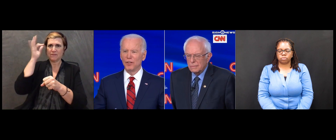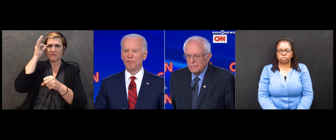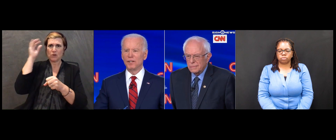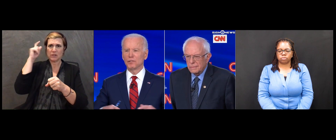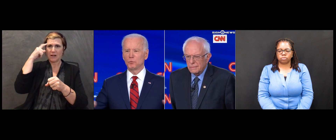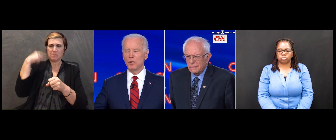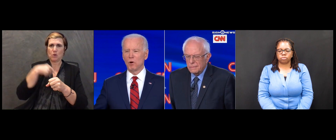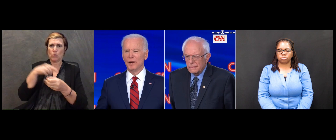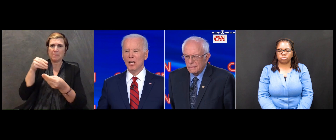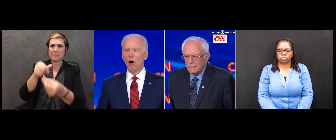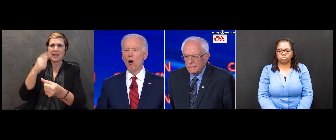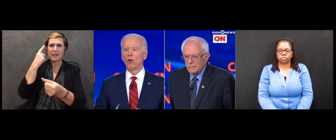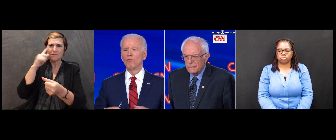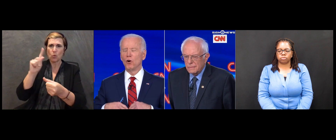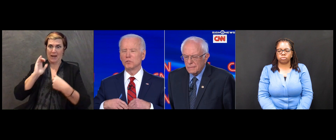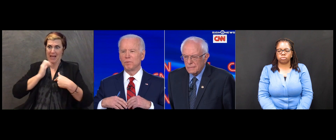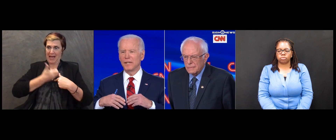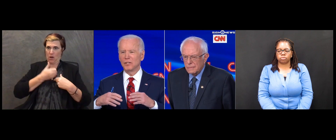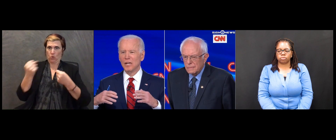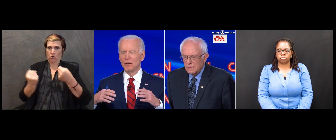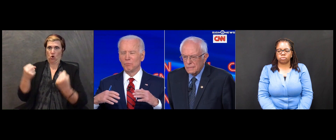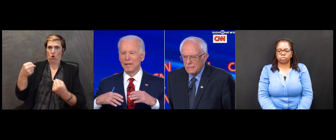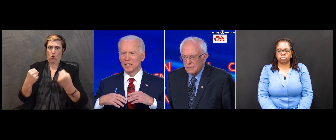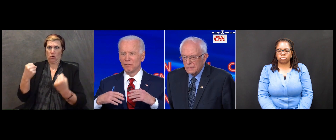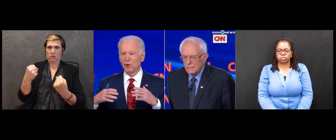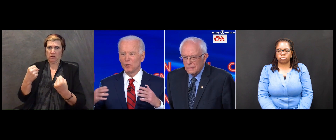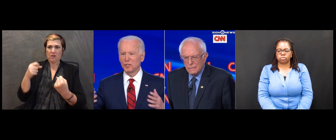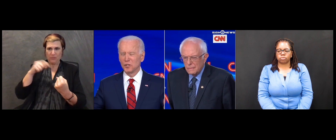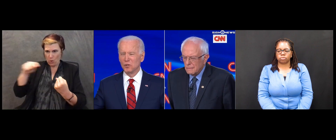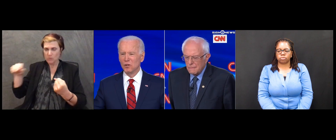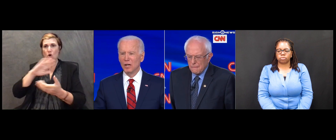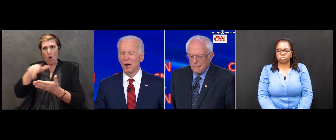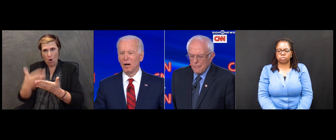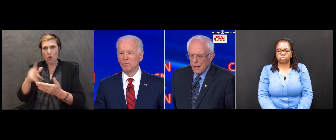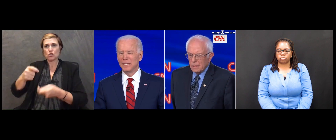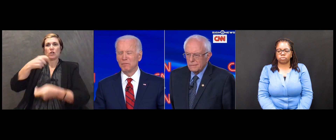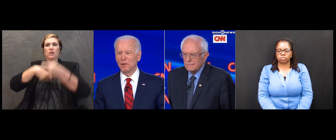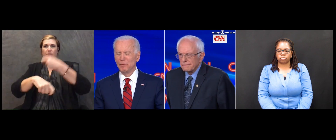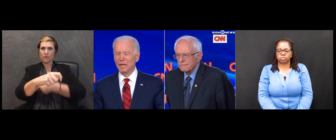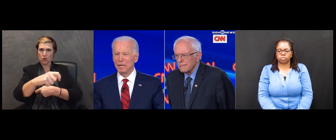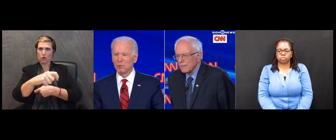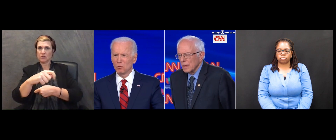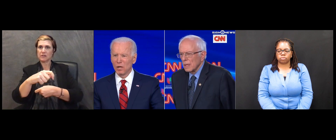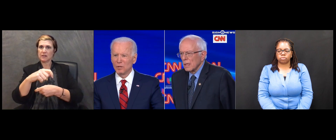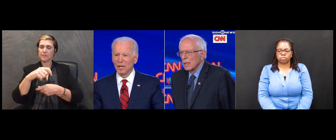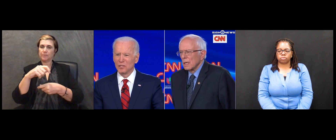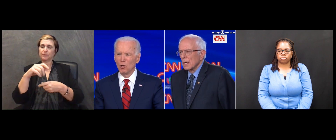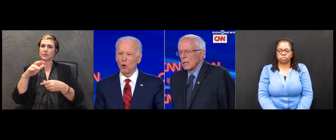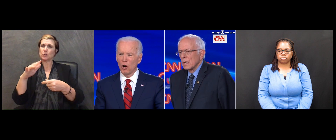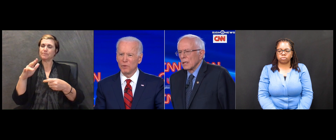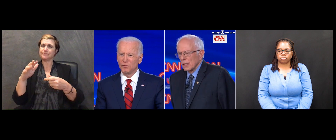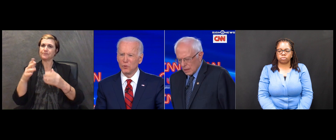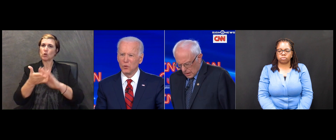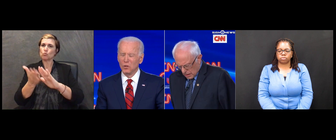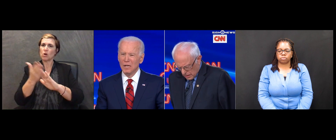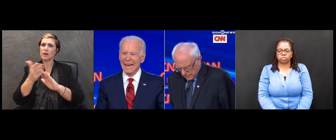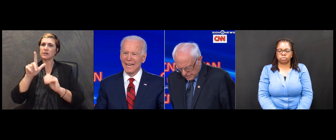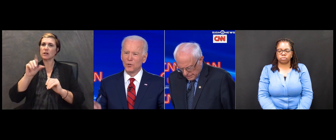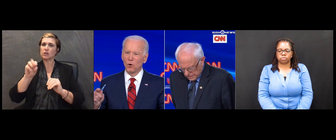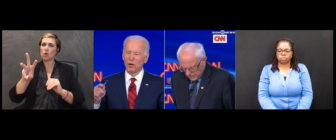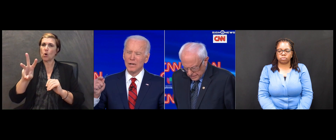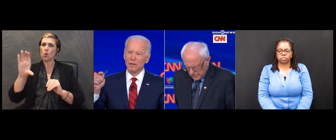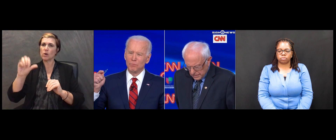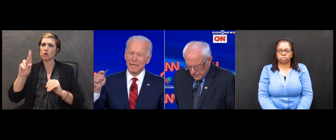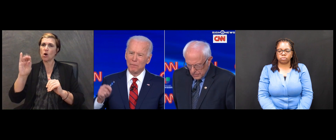transportation, the vehicles we run, all of those being converted to be able to run on low carbon fuel